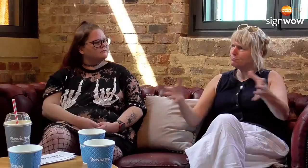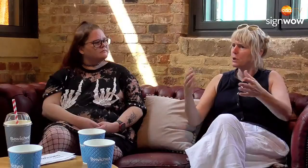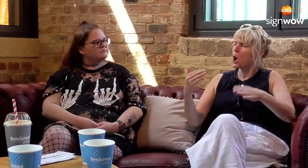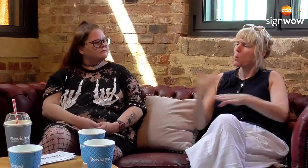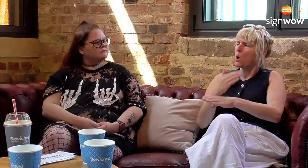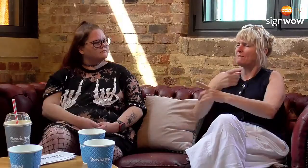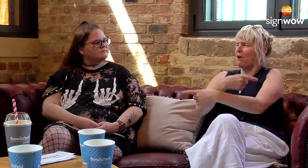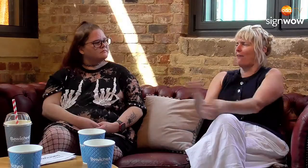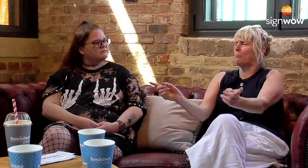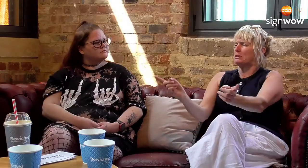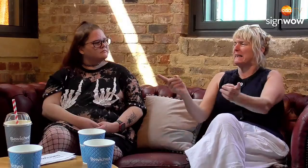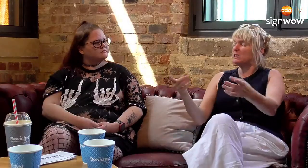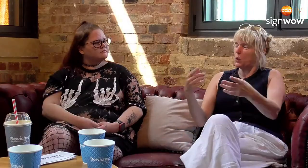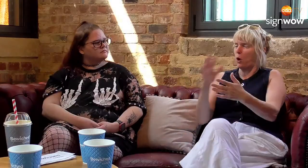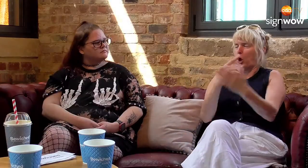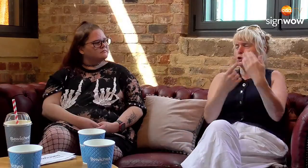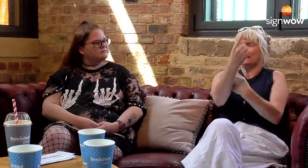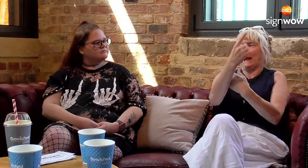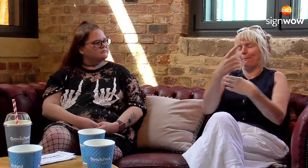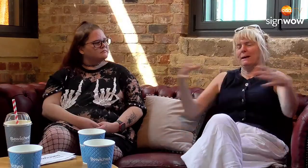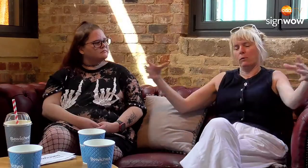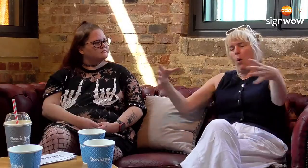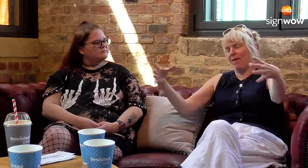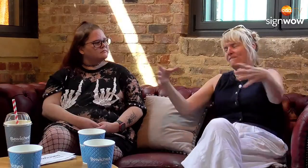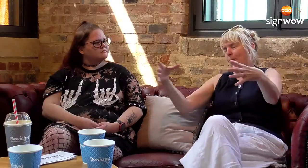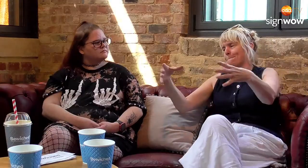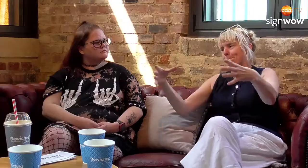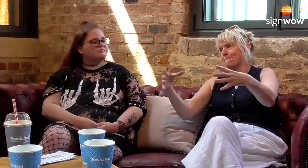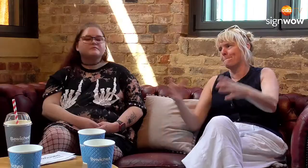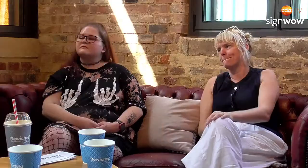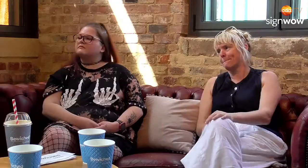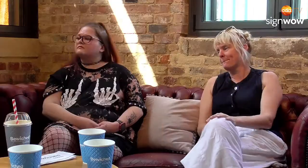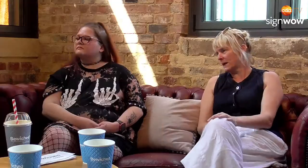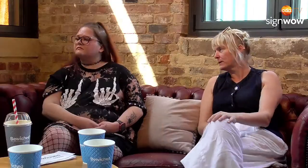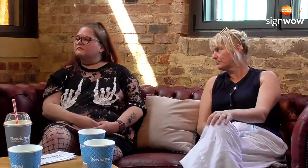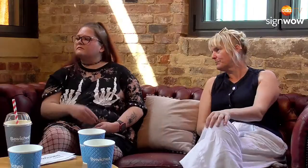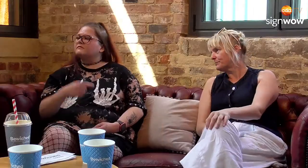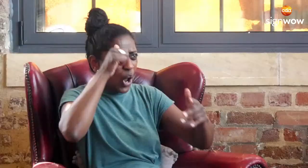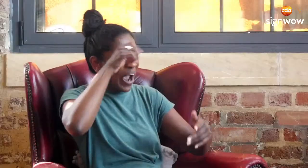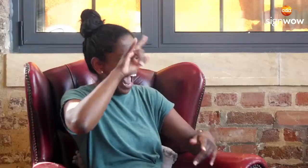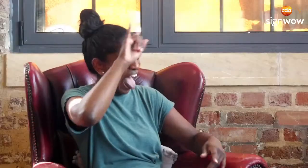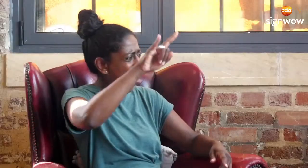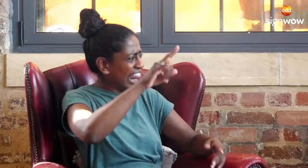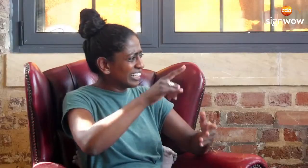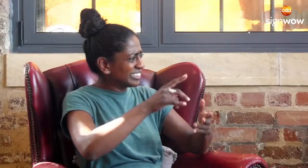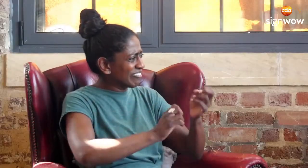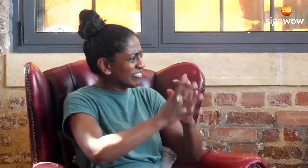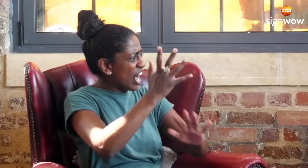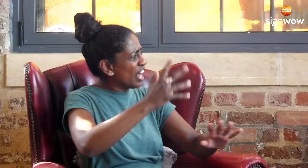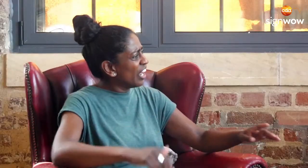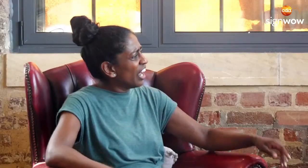as a community on different projects. It's not just him, but it's a group of them. What about you? How did you know about this